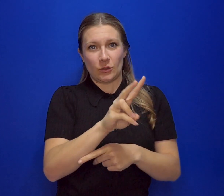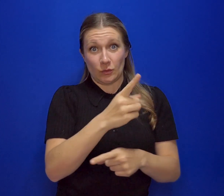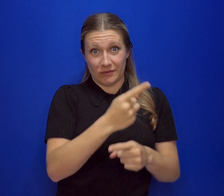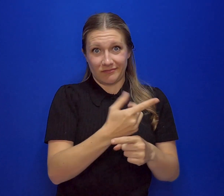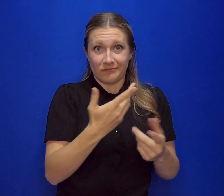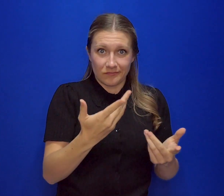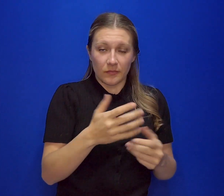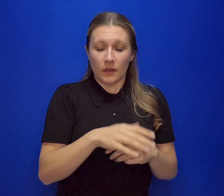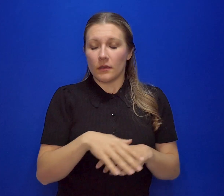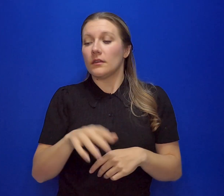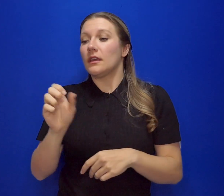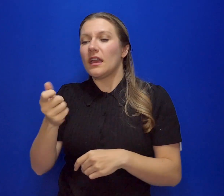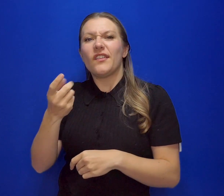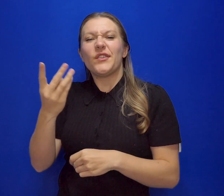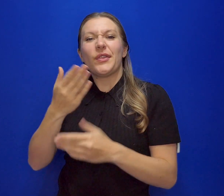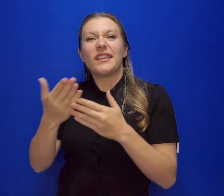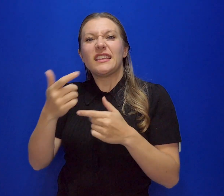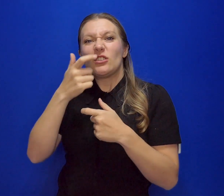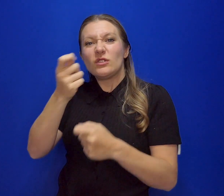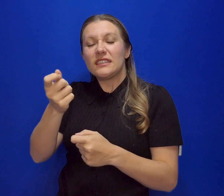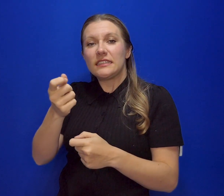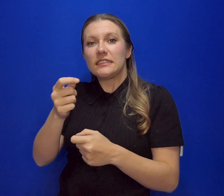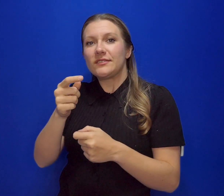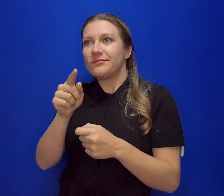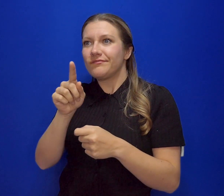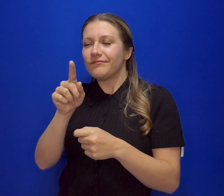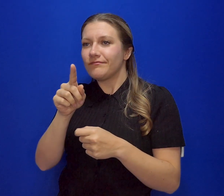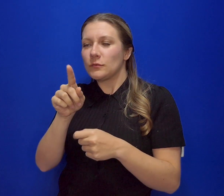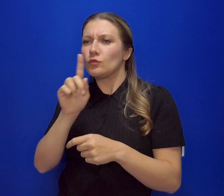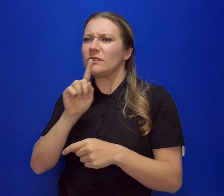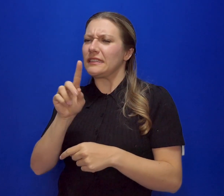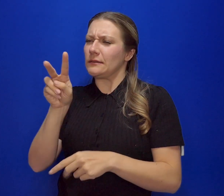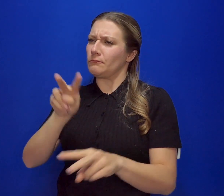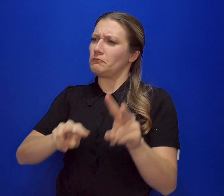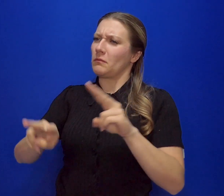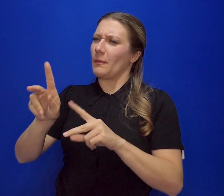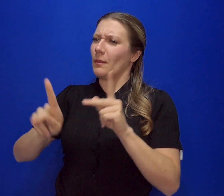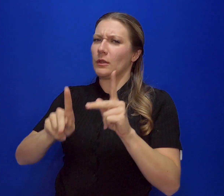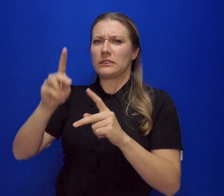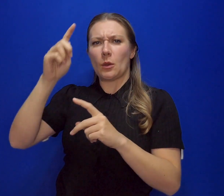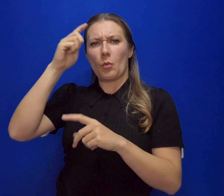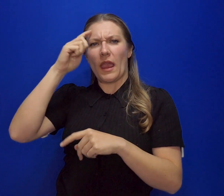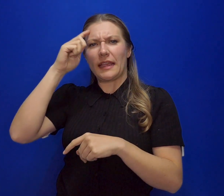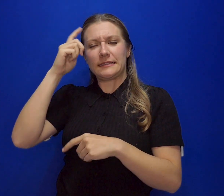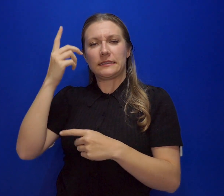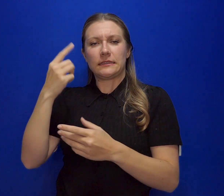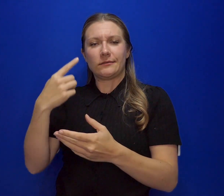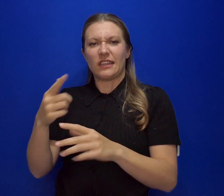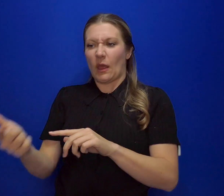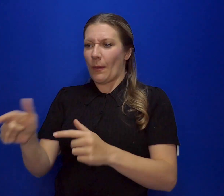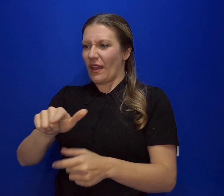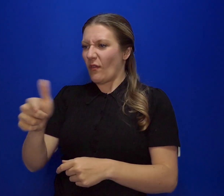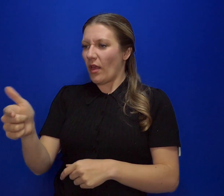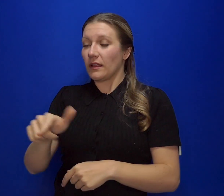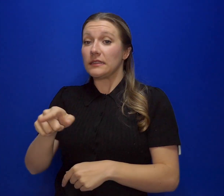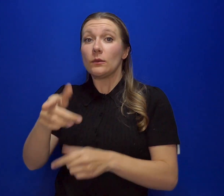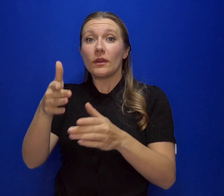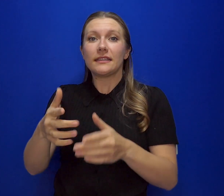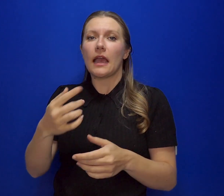of other things that are interesting to look at people's brains and how they work back and forth. Like, people are different, right? This one person says, I wish someone would have told me